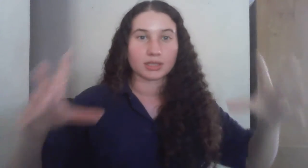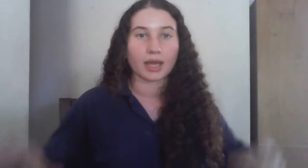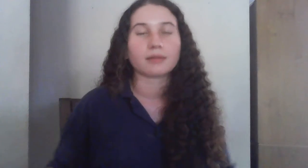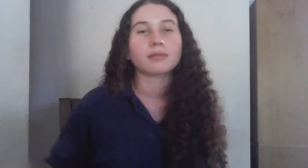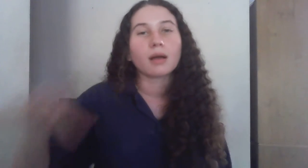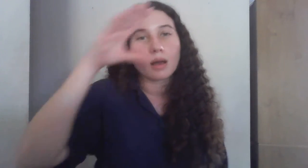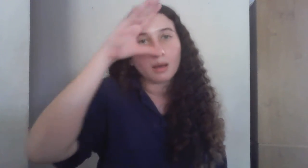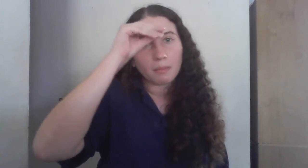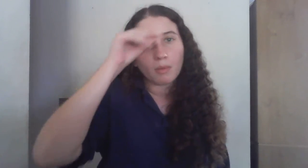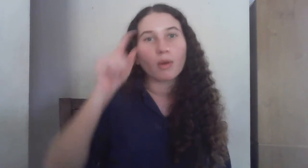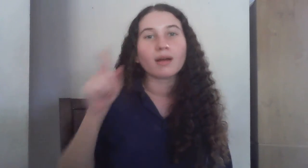now.